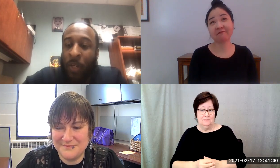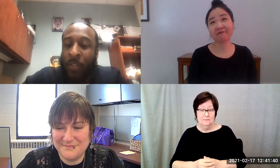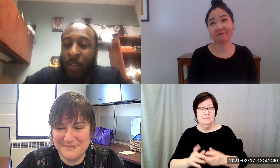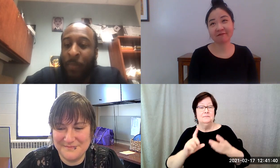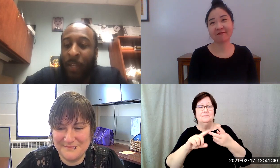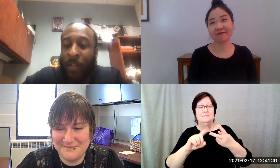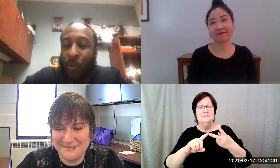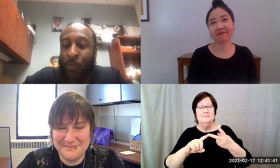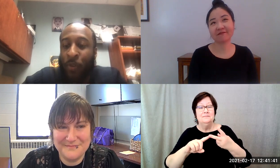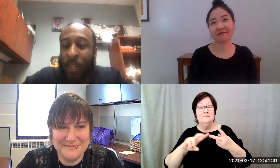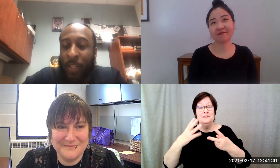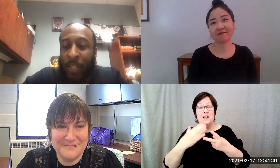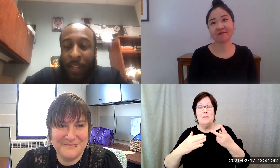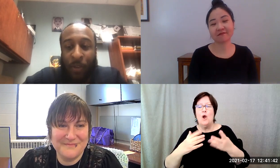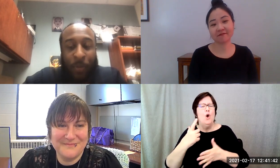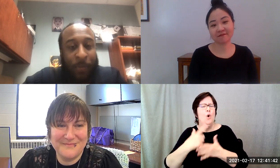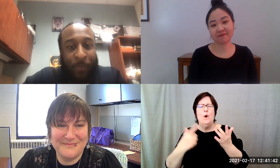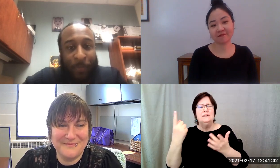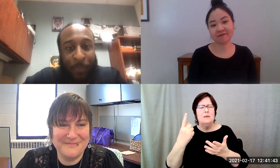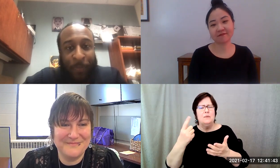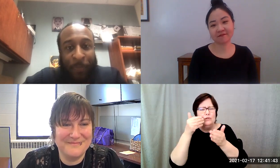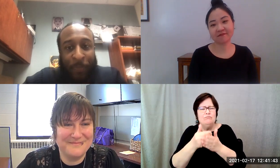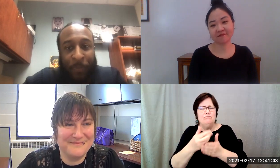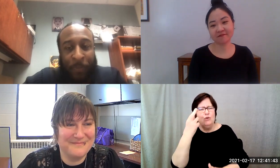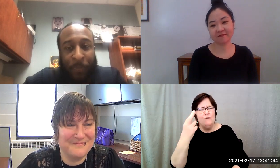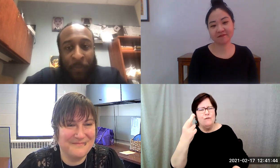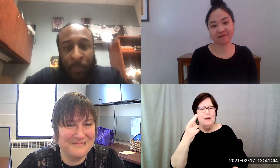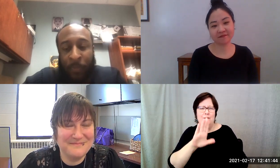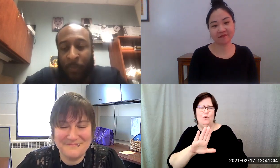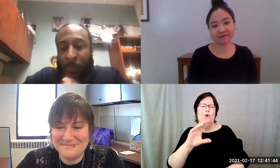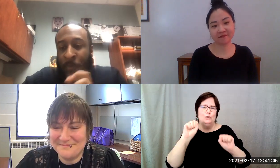And what is something a close friend can do?